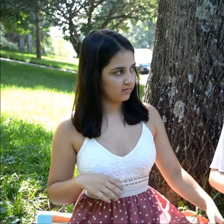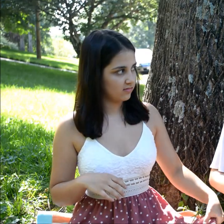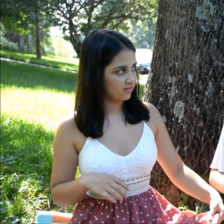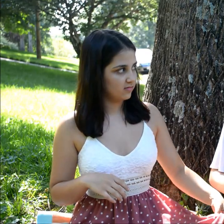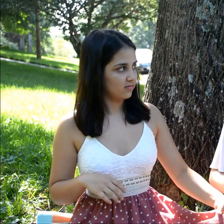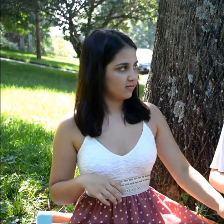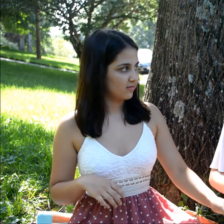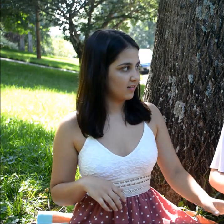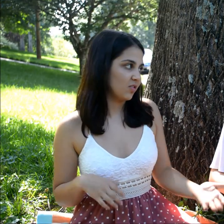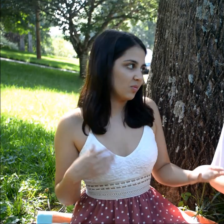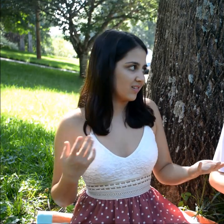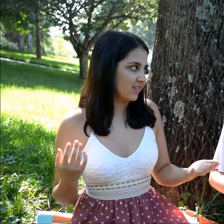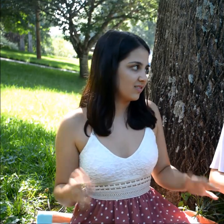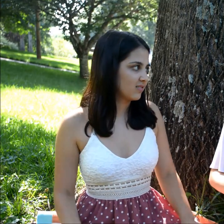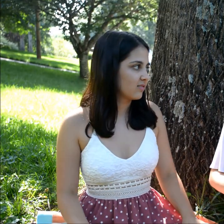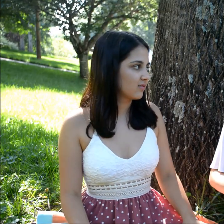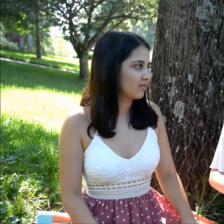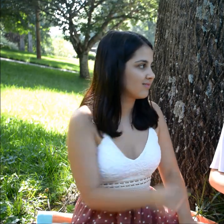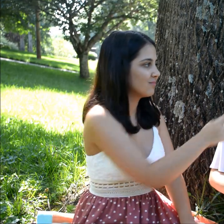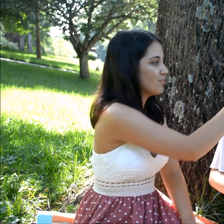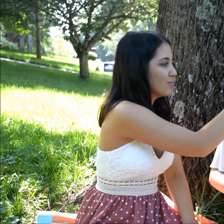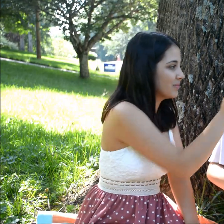If you put it on Boop